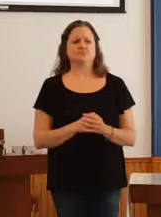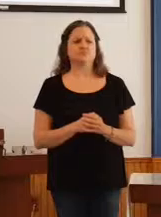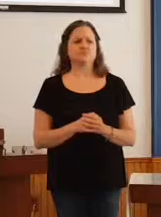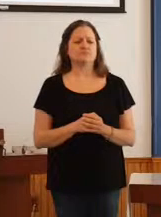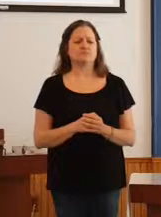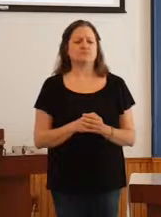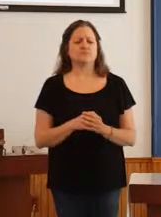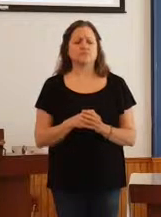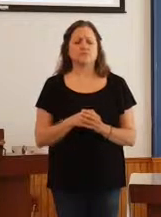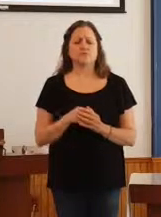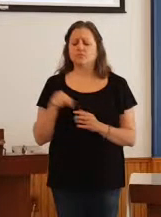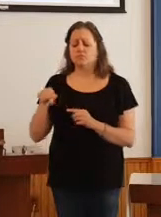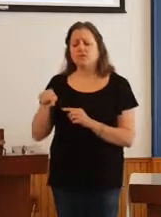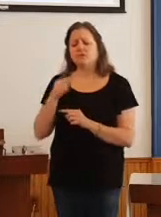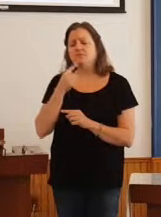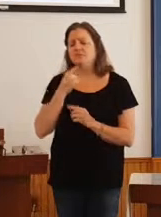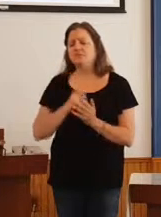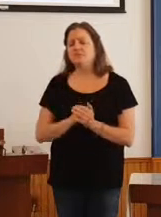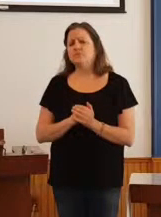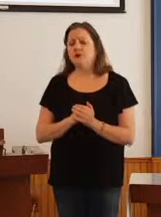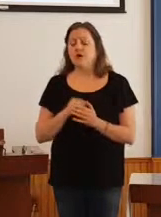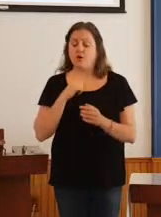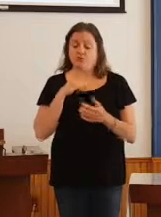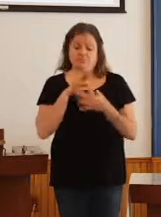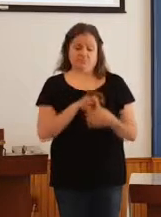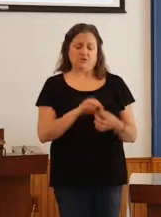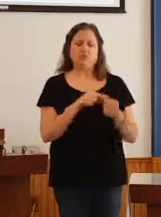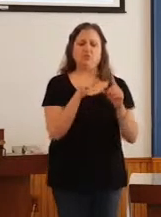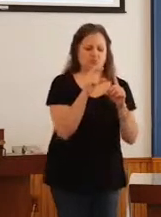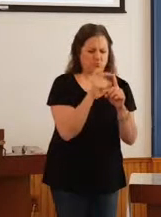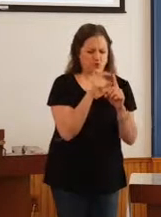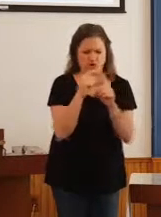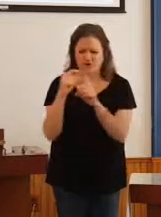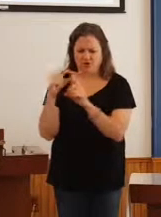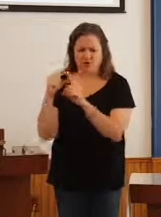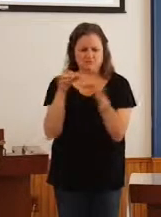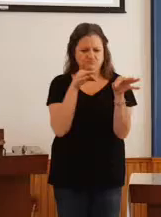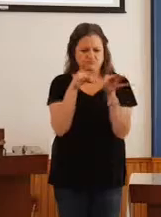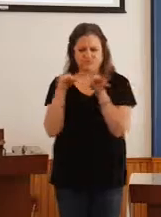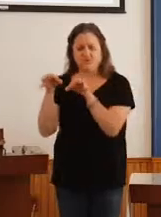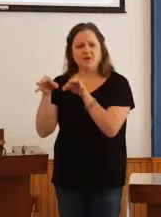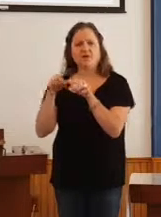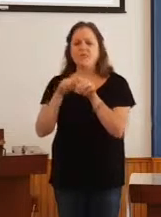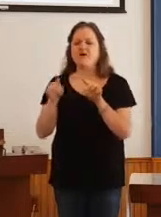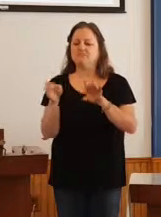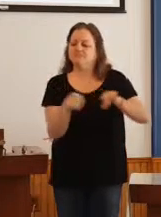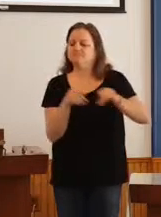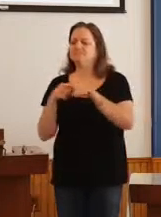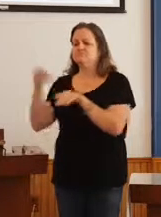obligations Paul refers to are not of a worldly dimension, but of a godly dimension.